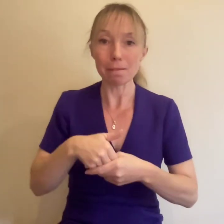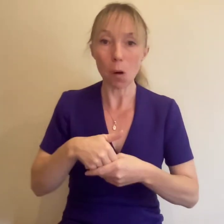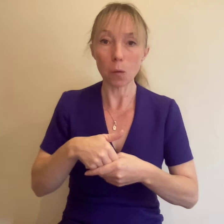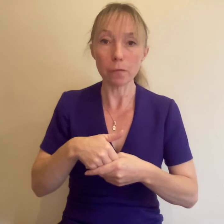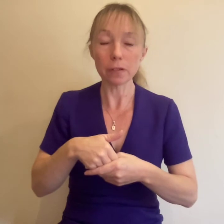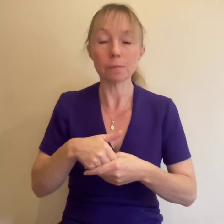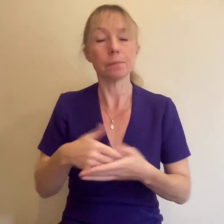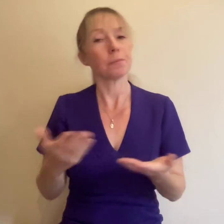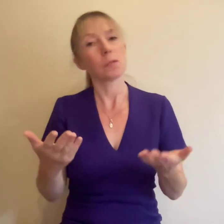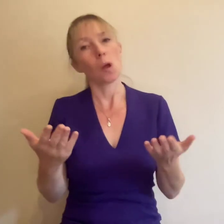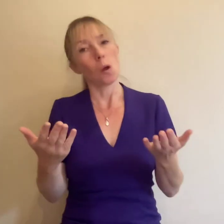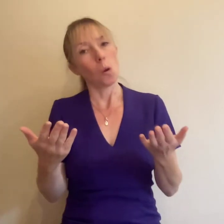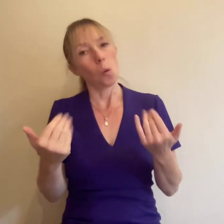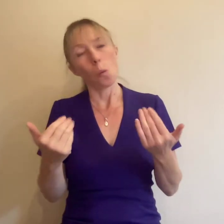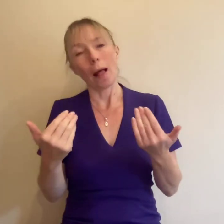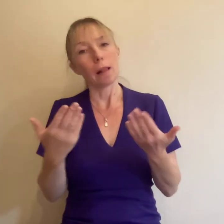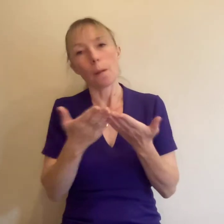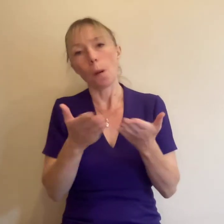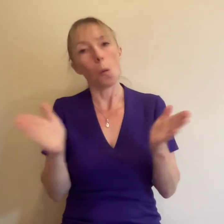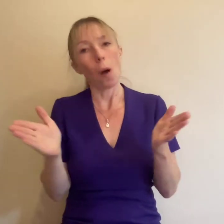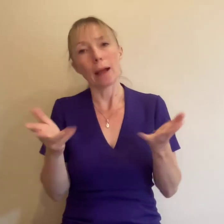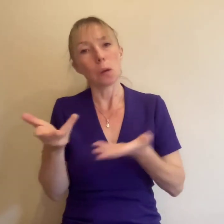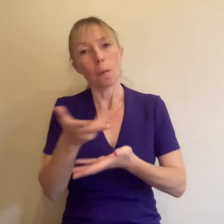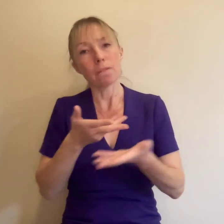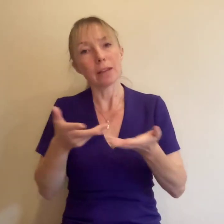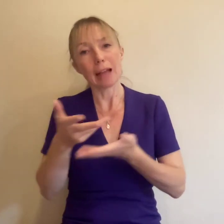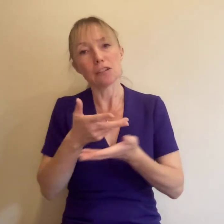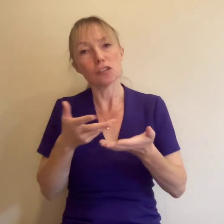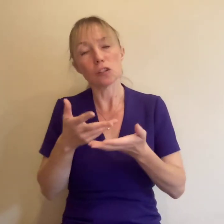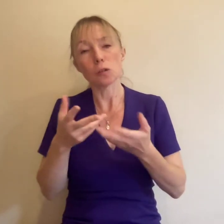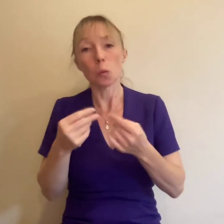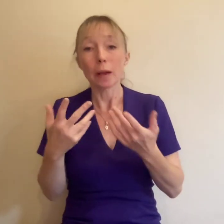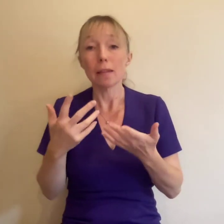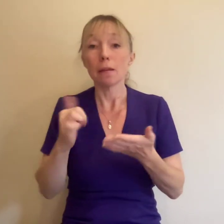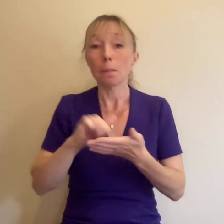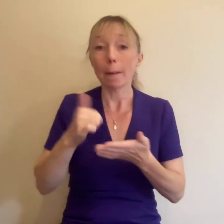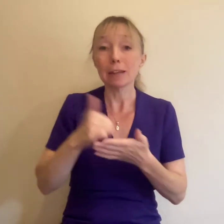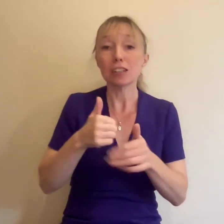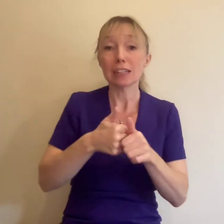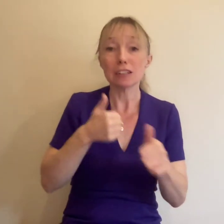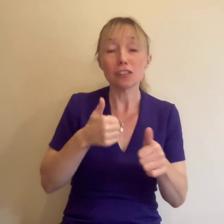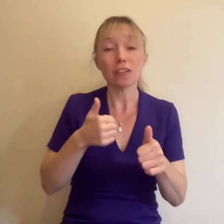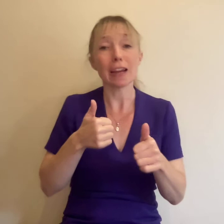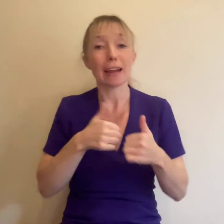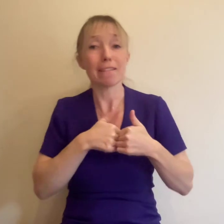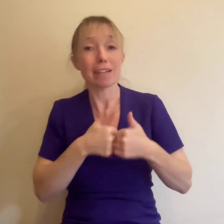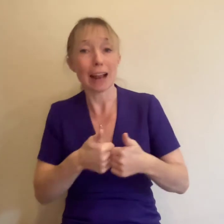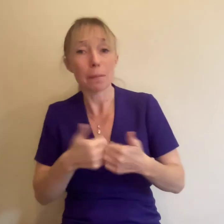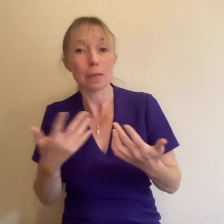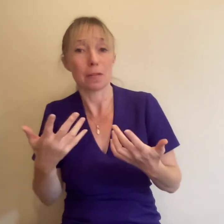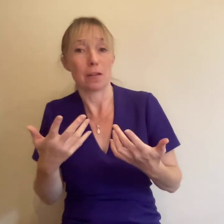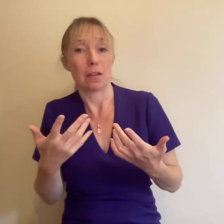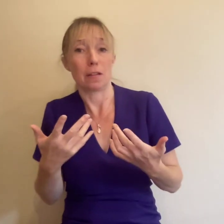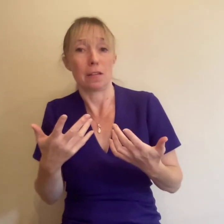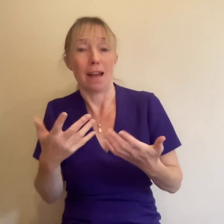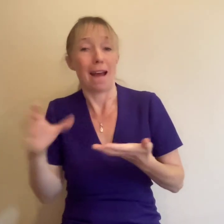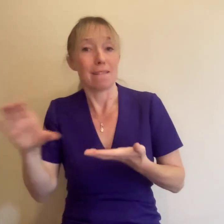wider conversation with the publishing industry, philanthropists, and funders on the need for philanthropic support for writers